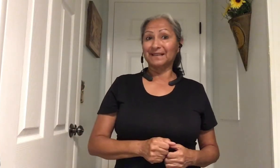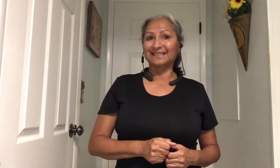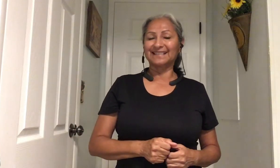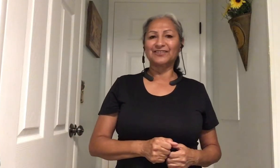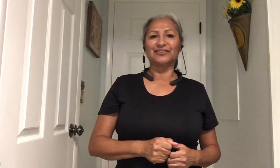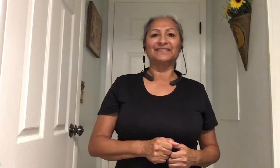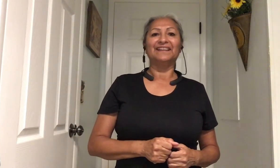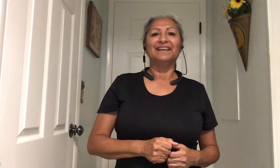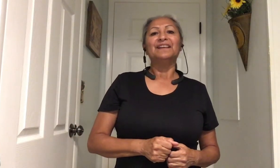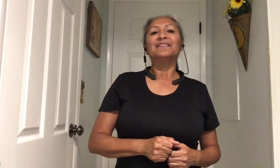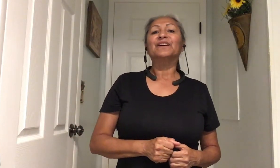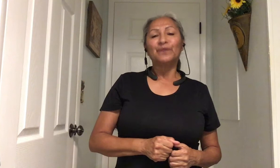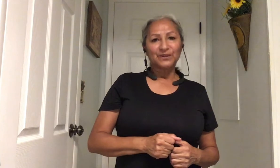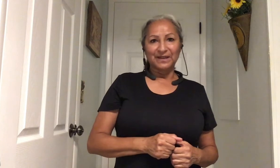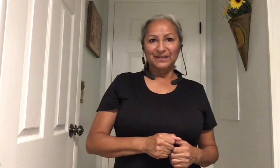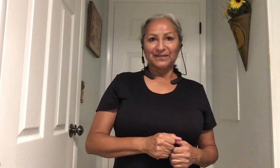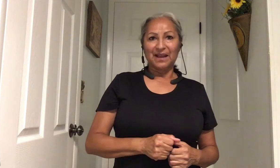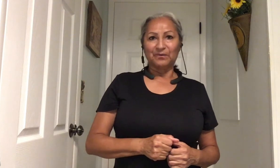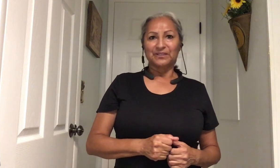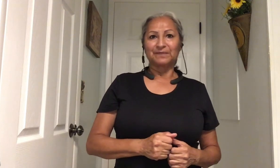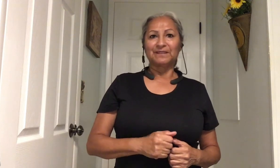attention. The correct way to do that would just be to go.